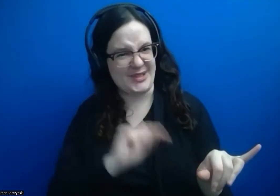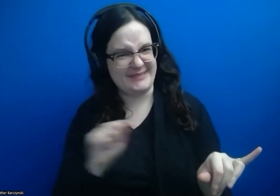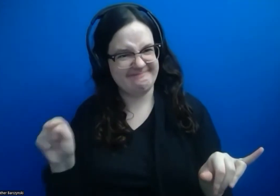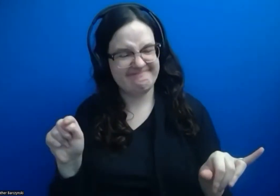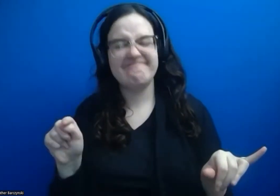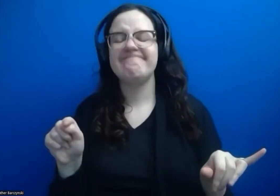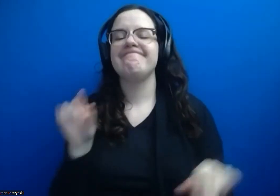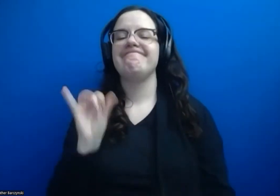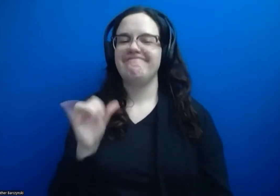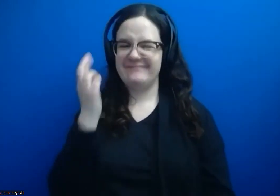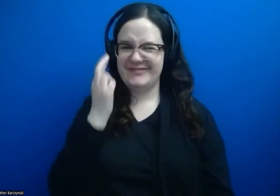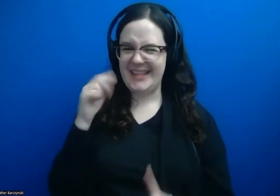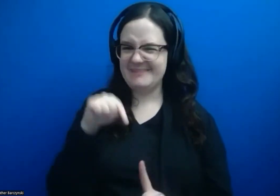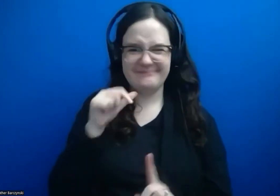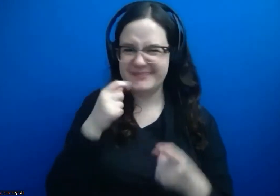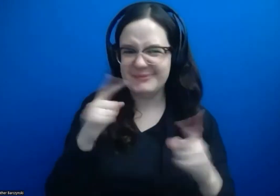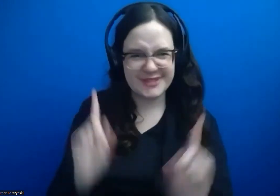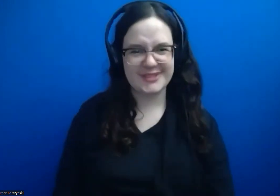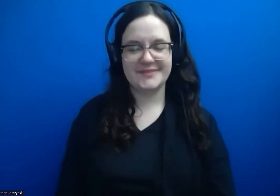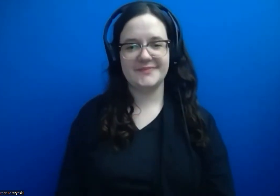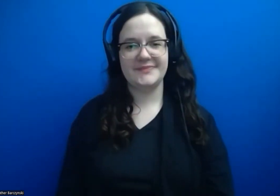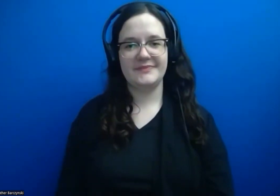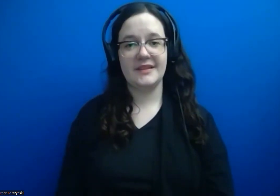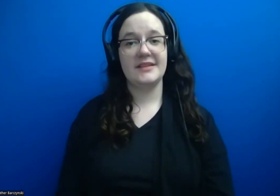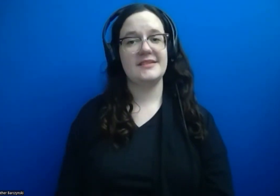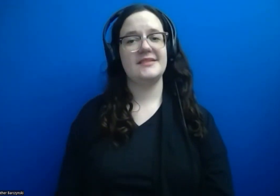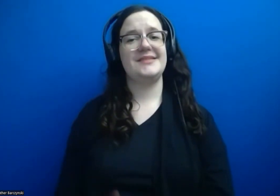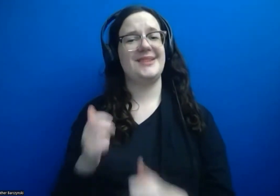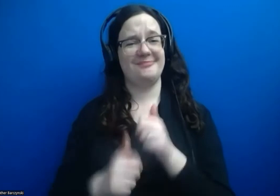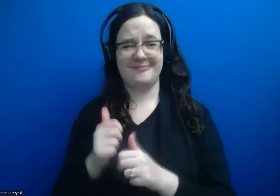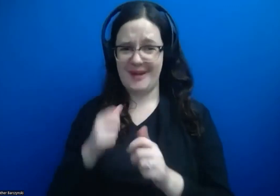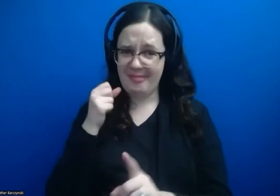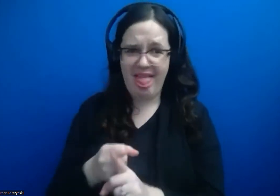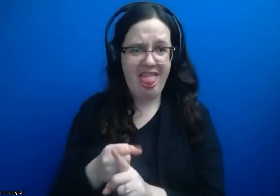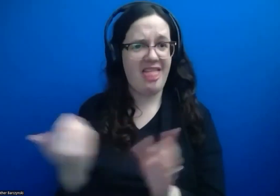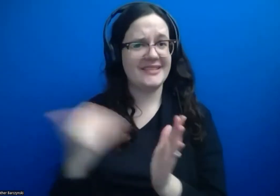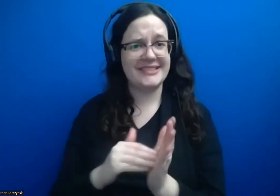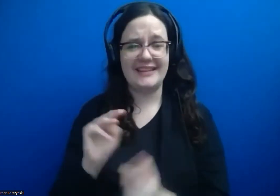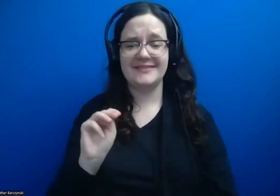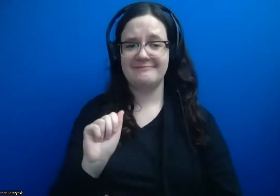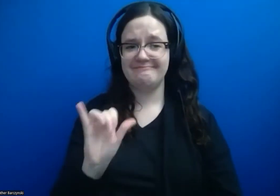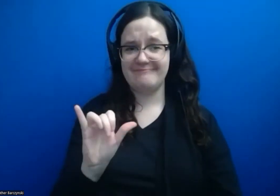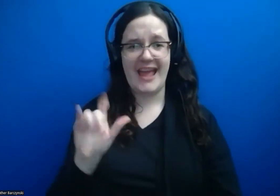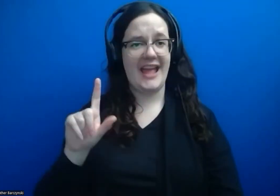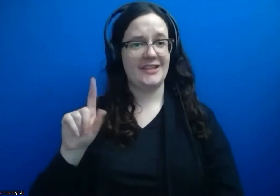work. So when things came to a head again in May of